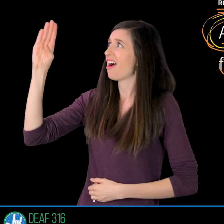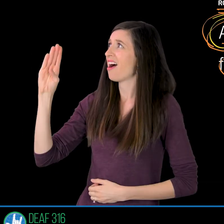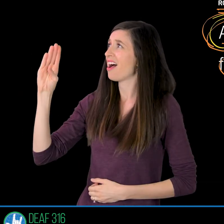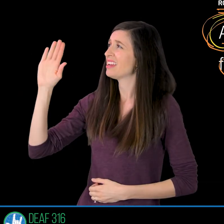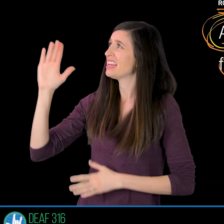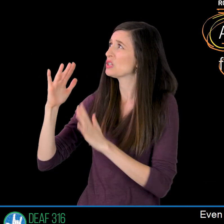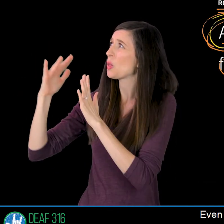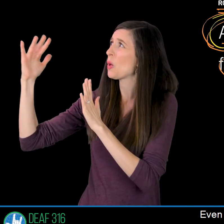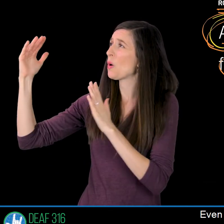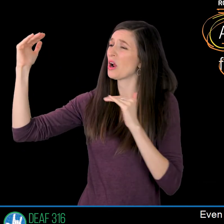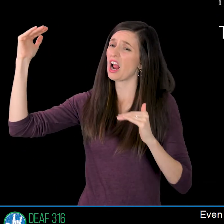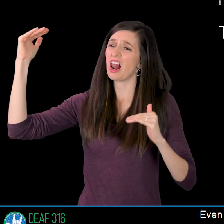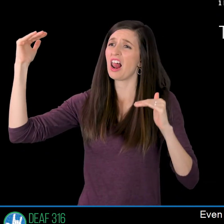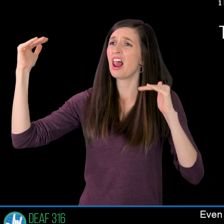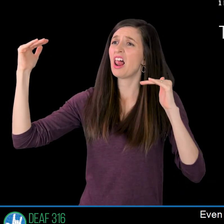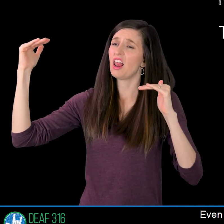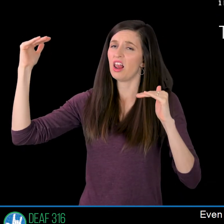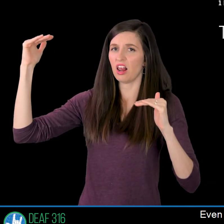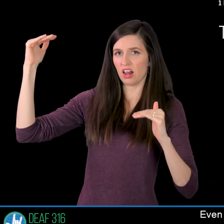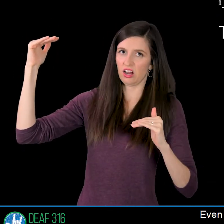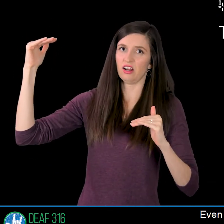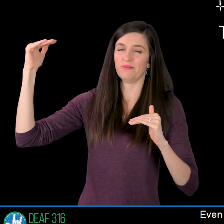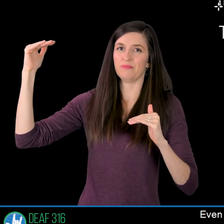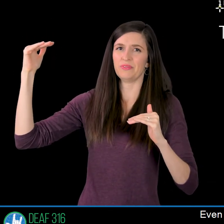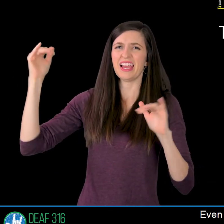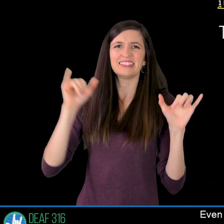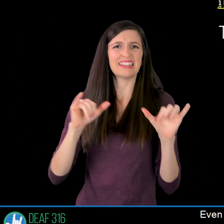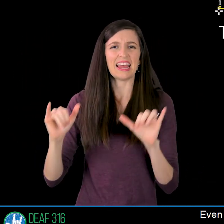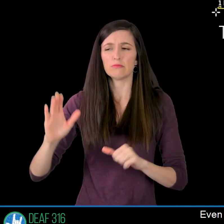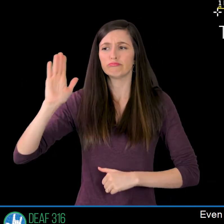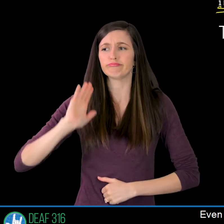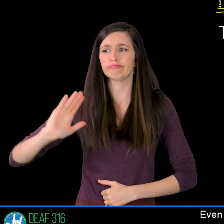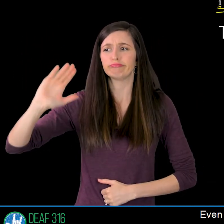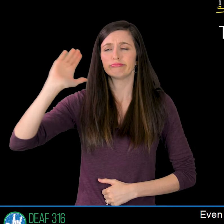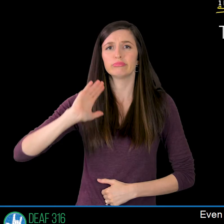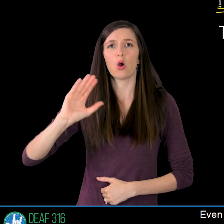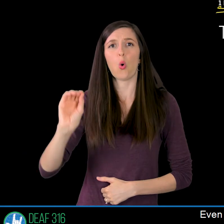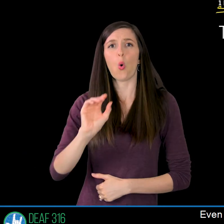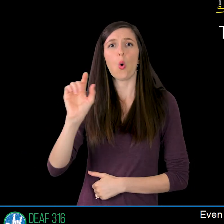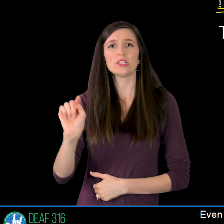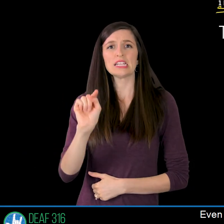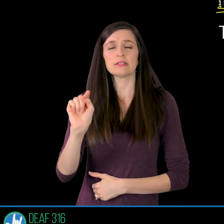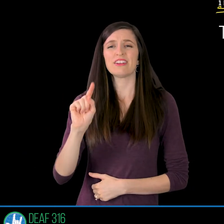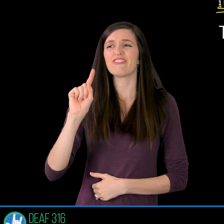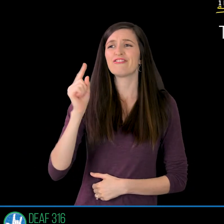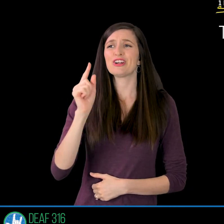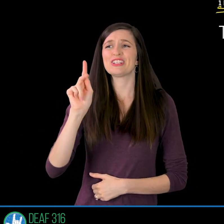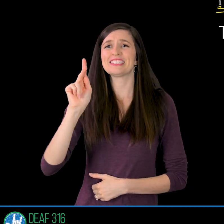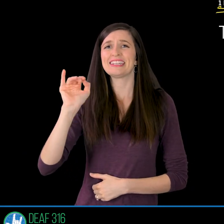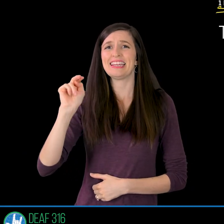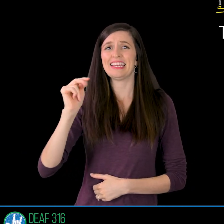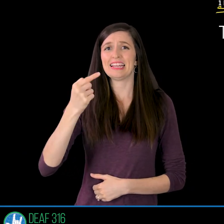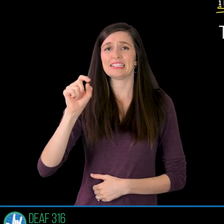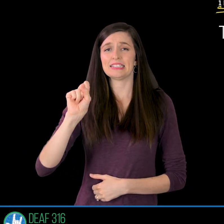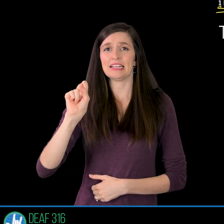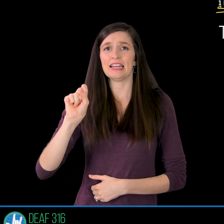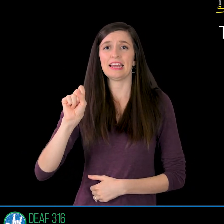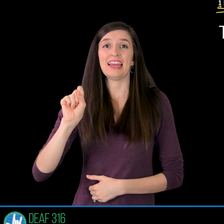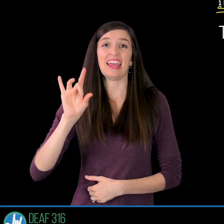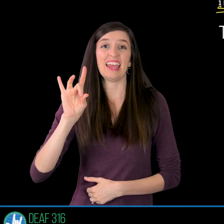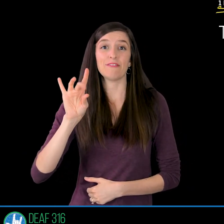short of the glory of God. Even in the Old Testament, back in these historical books, like 1